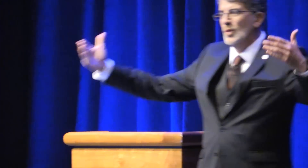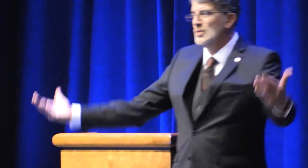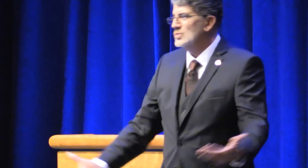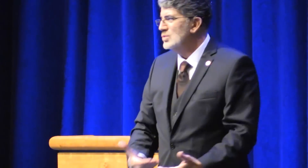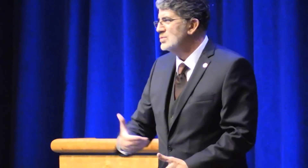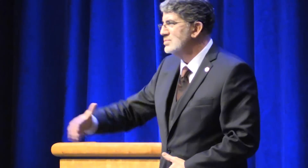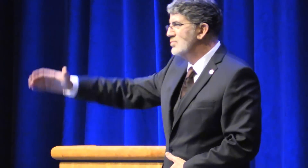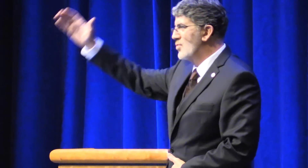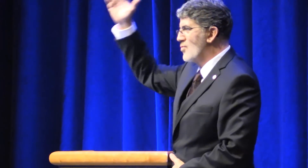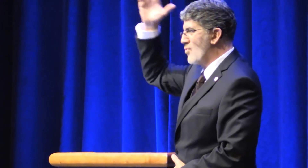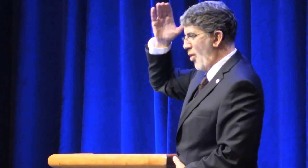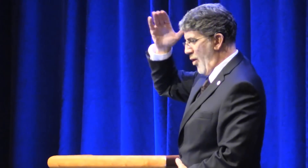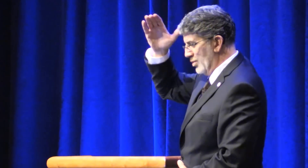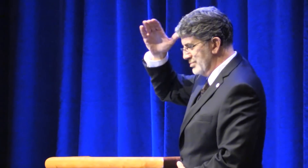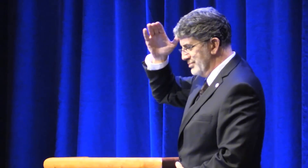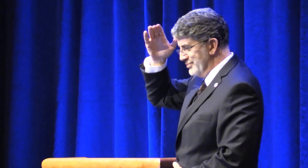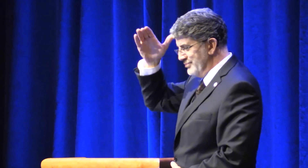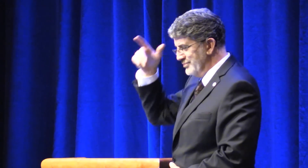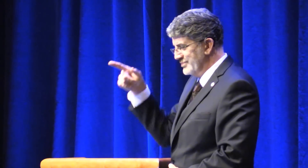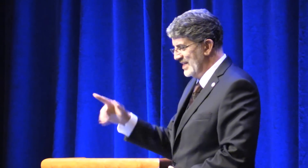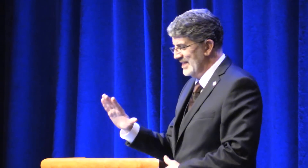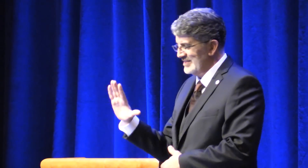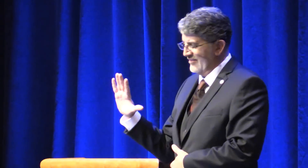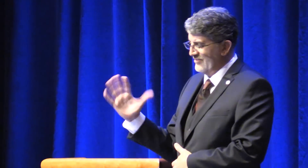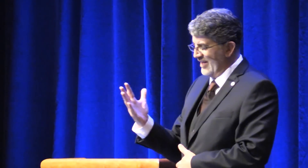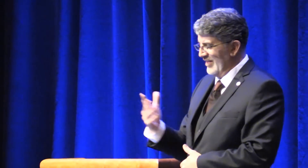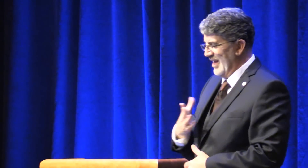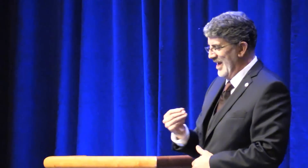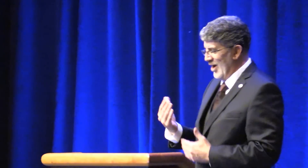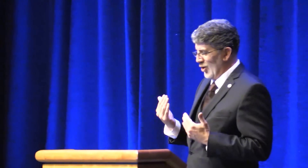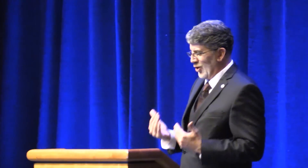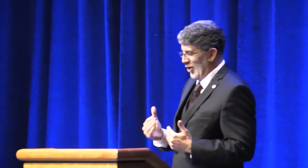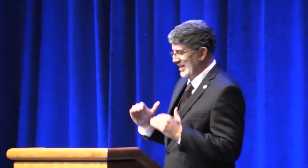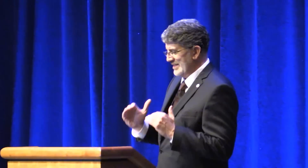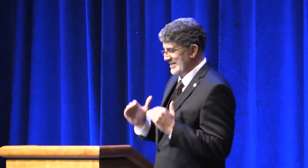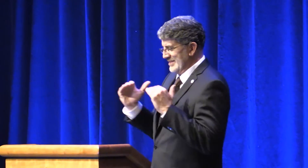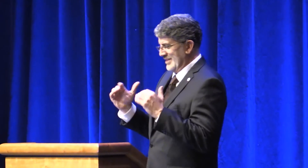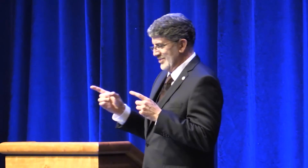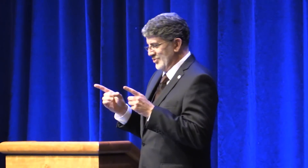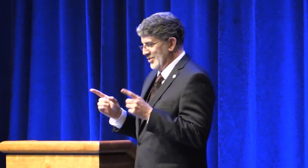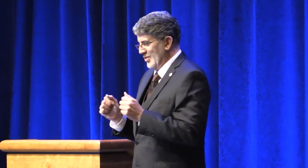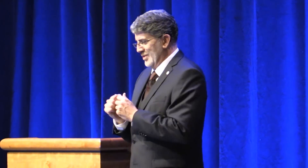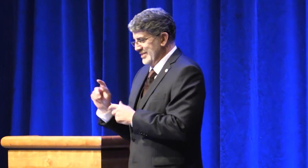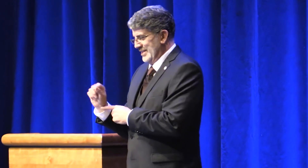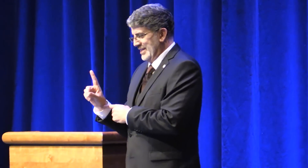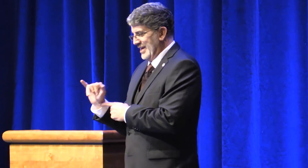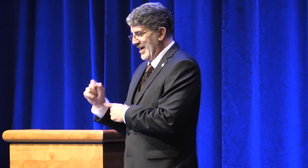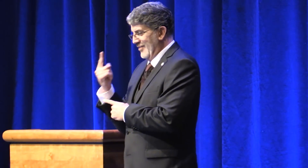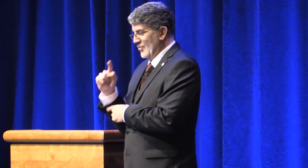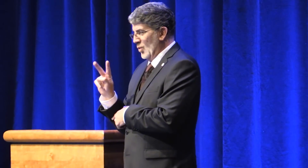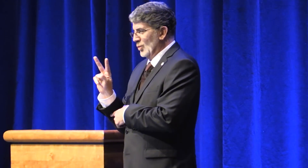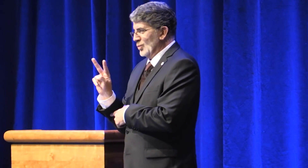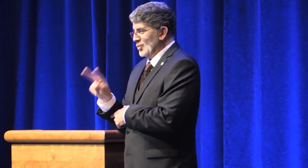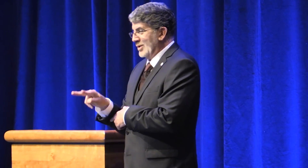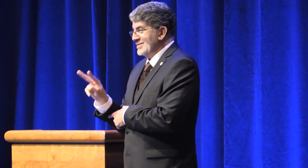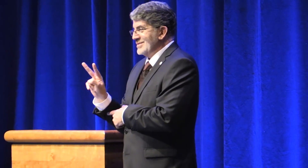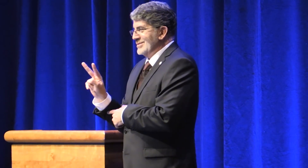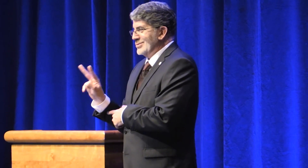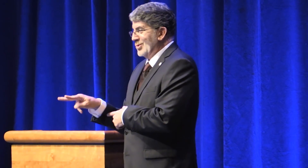I would now like to introduce Claude Stout. He's the 5th and current executive director with